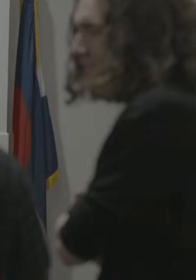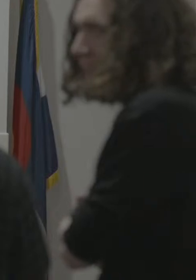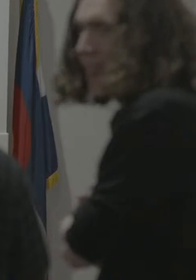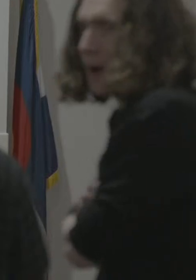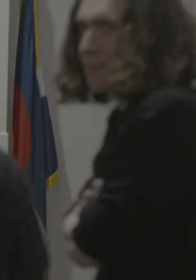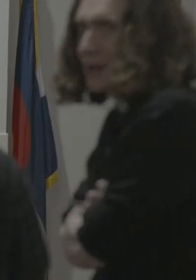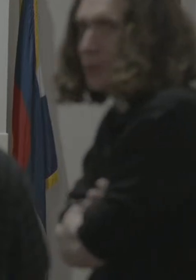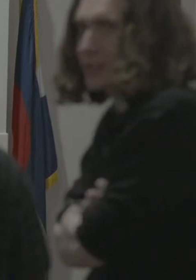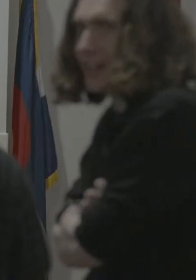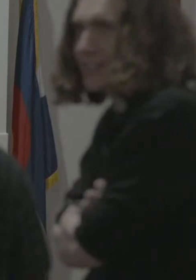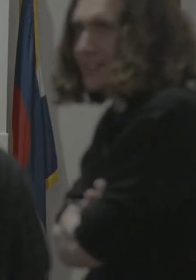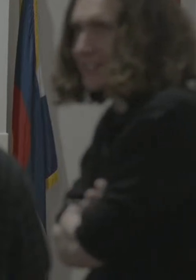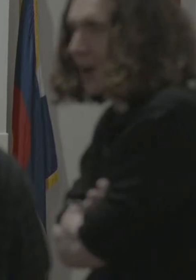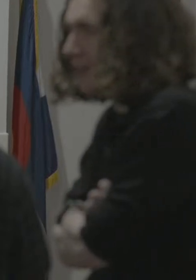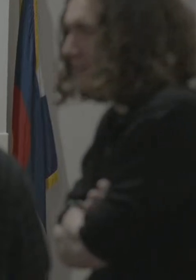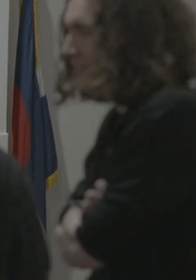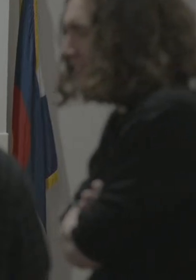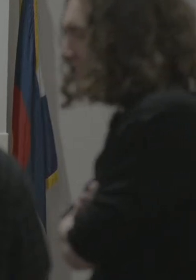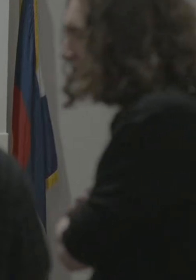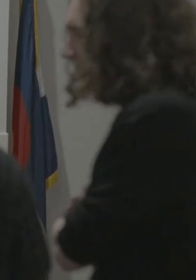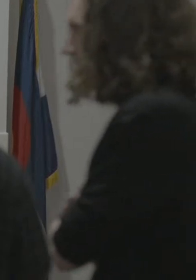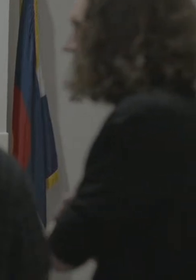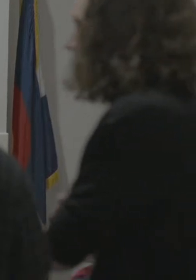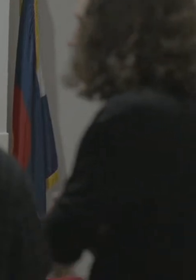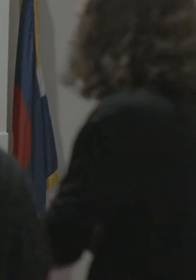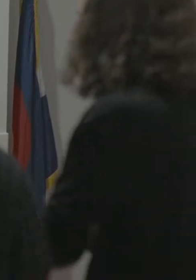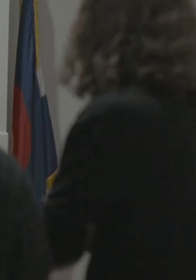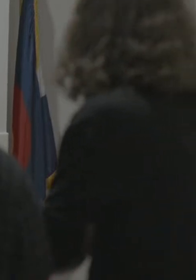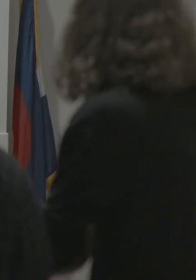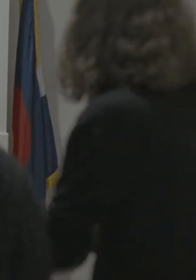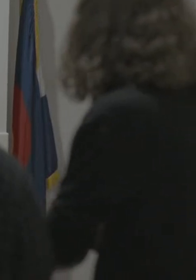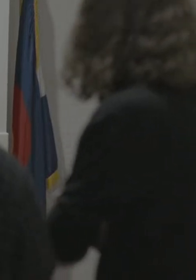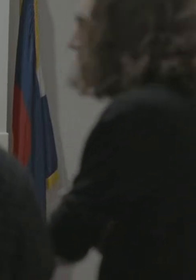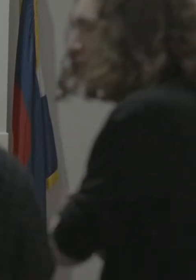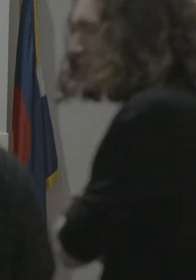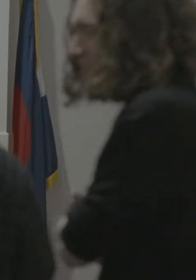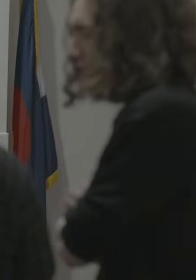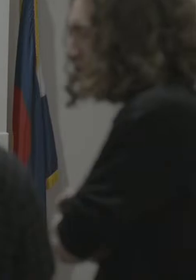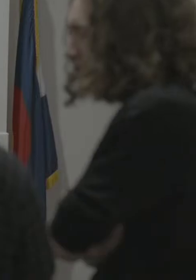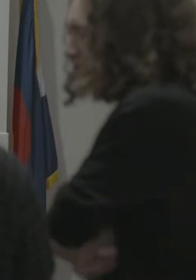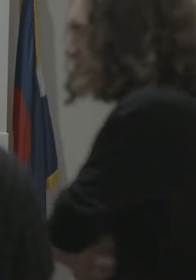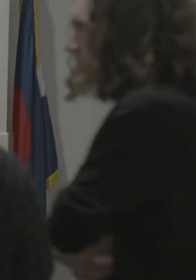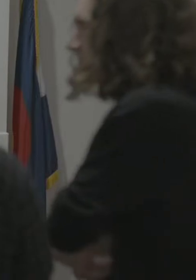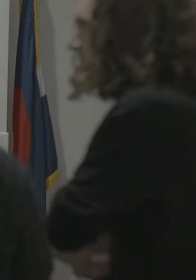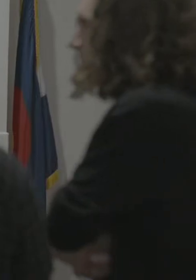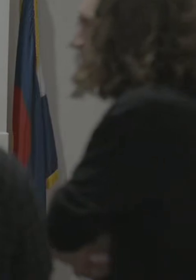outside. It'll be here for about another half an hour. Please go outside and check that out.